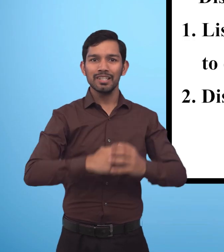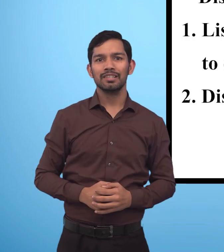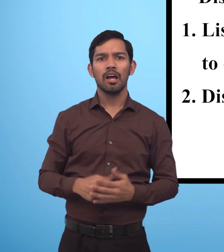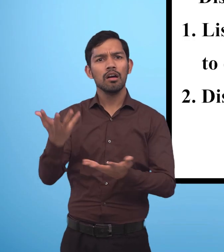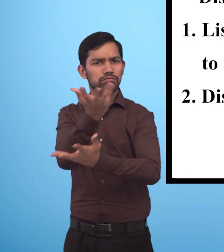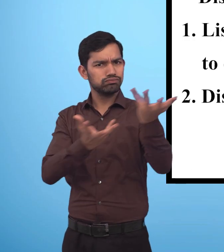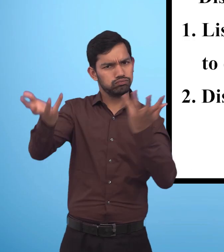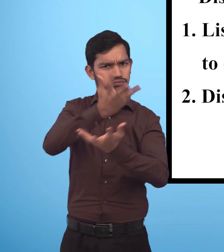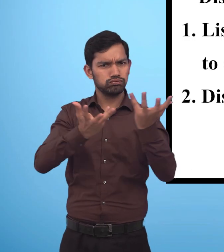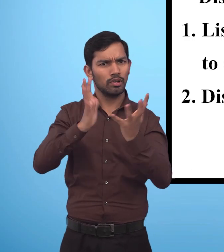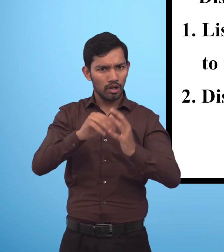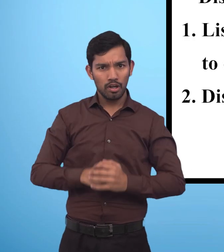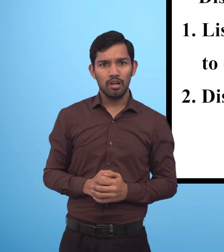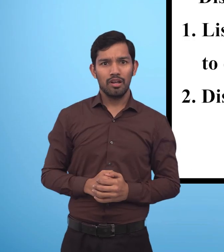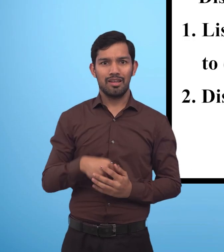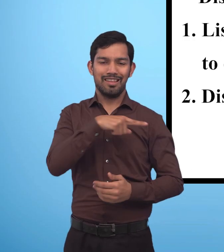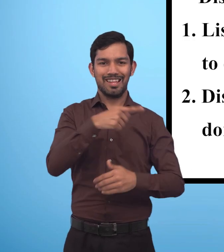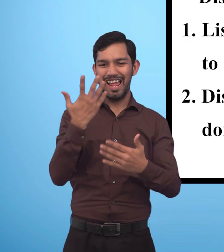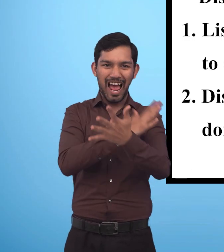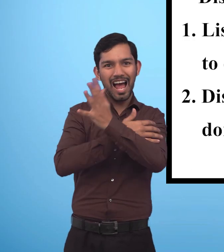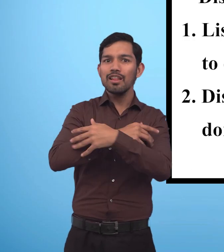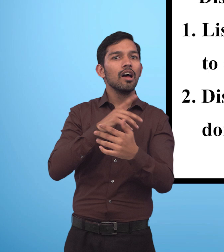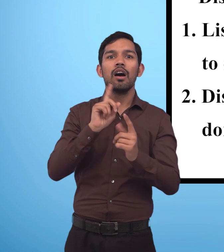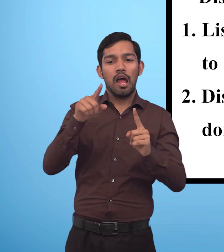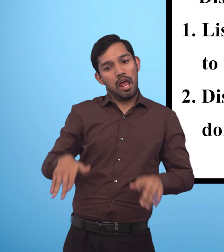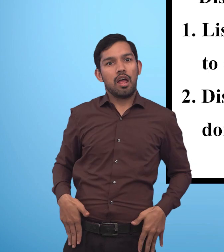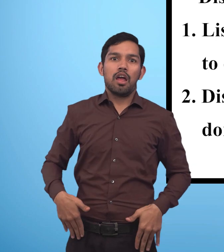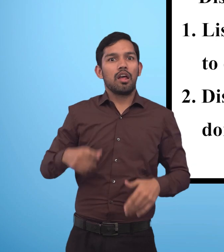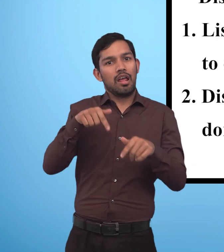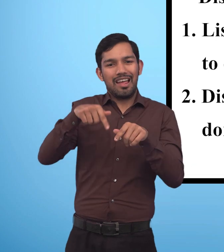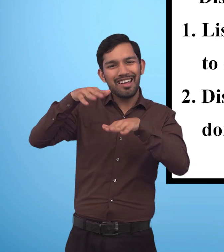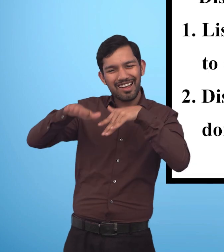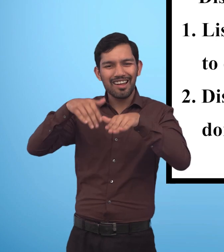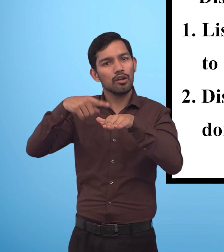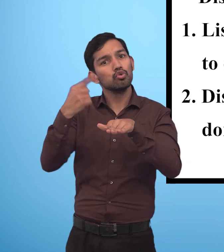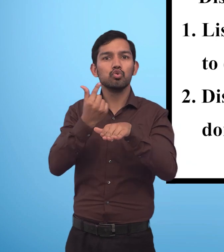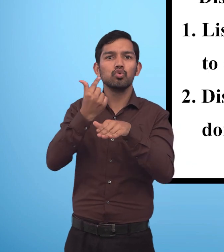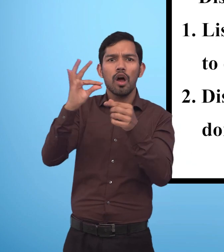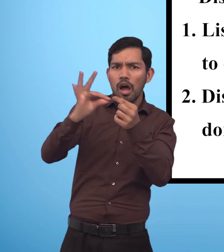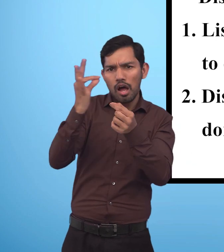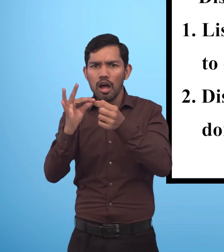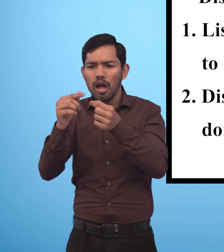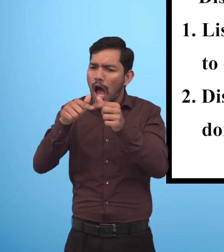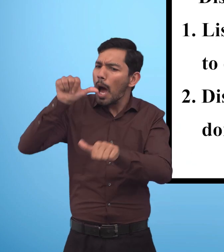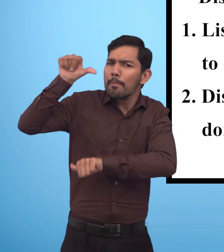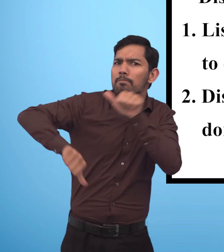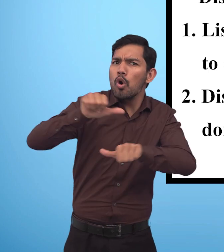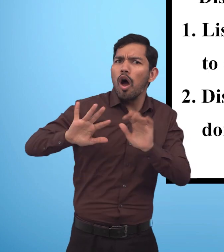B. Discuss if these steps can be done with feet instead of hands.